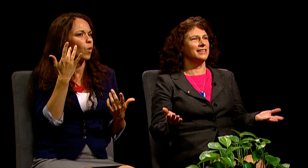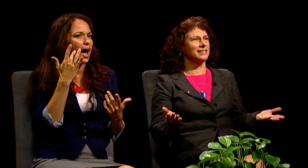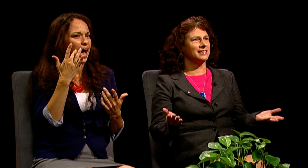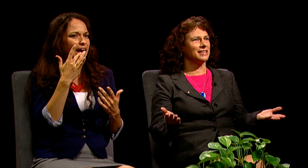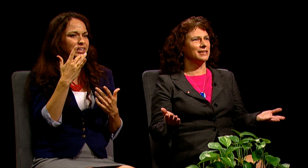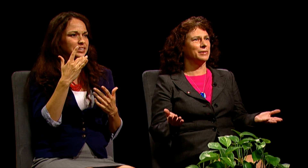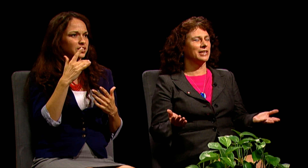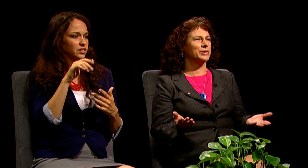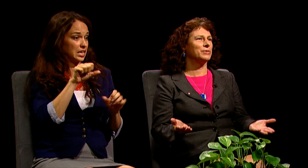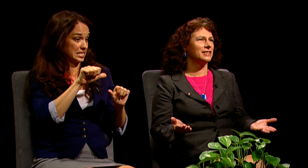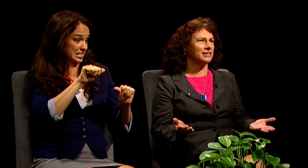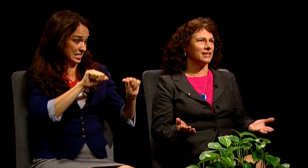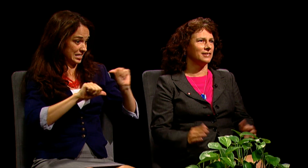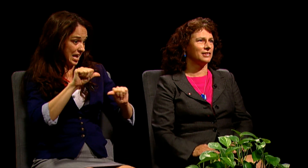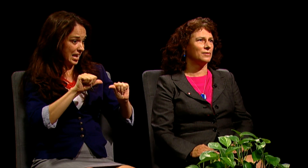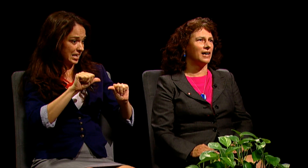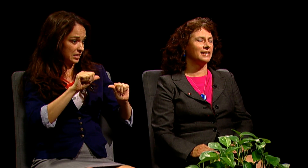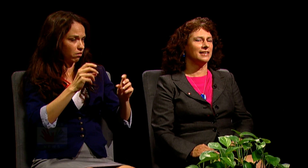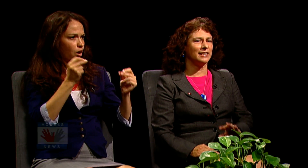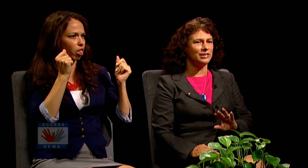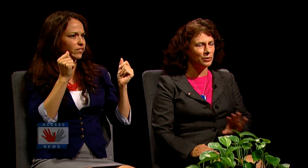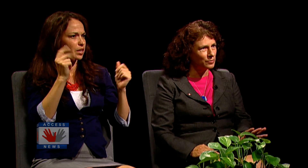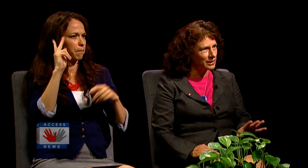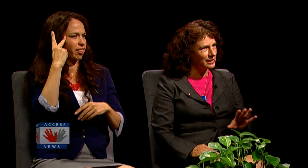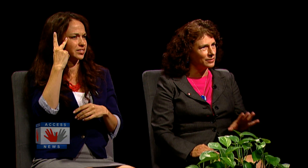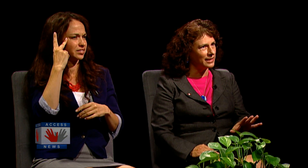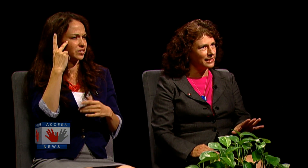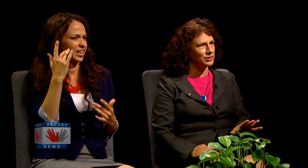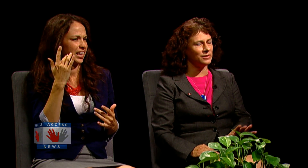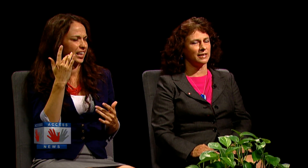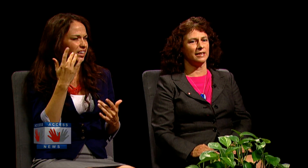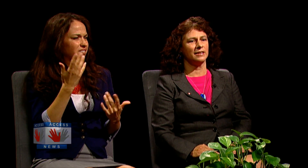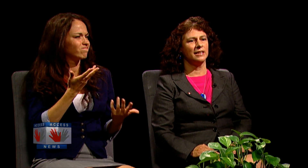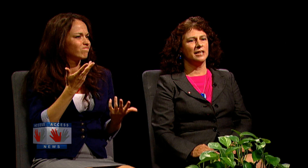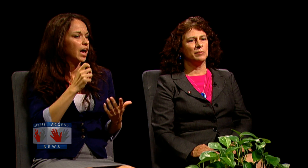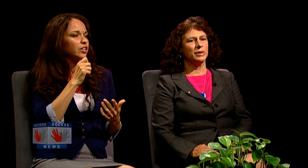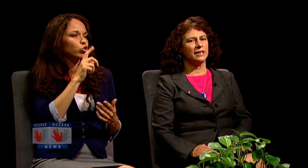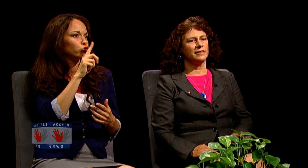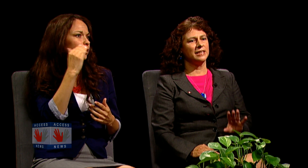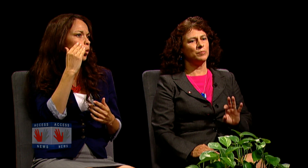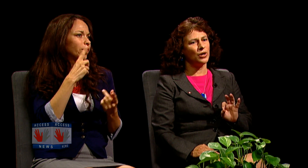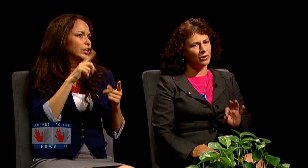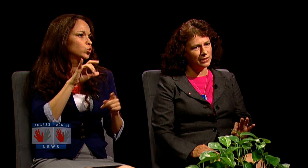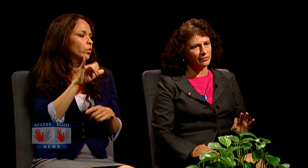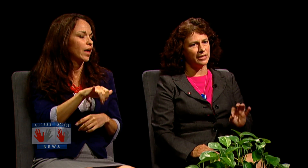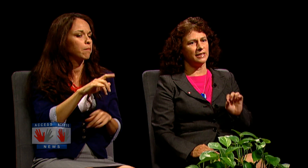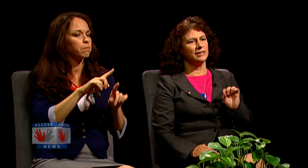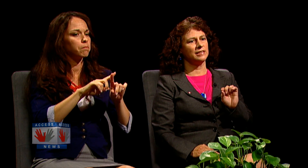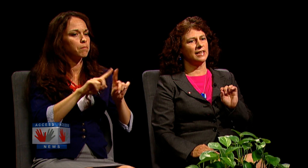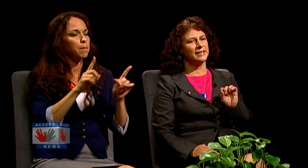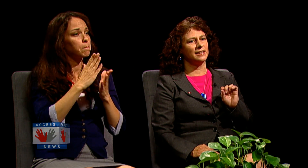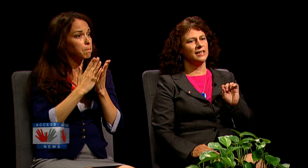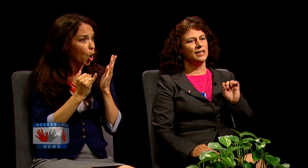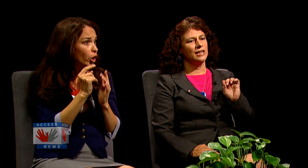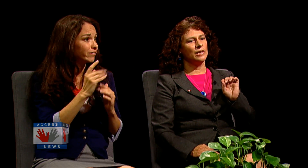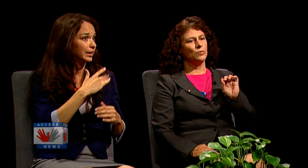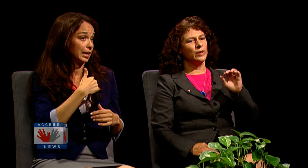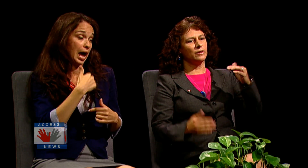rigorous science suddenly becoming politicized? So I don't really know the answer to that, but I think part of it is